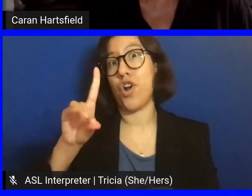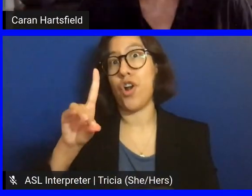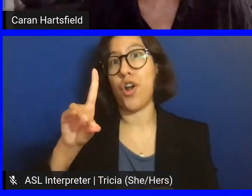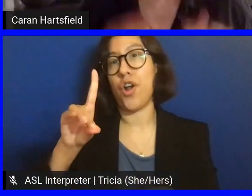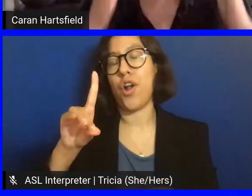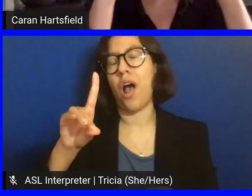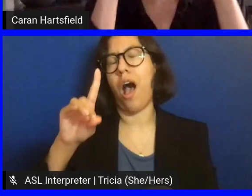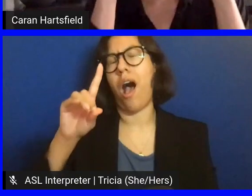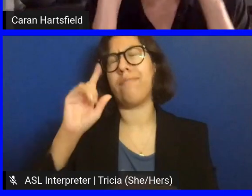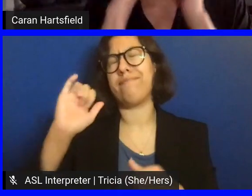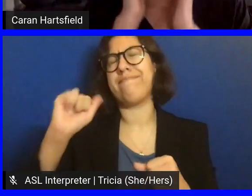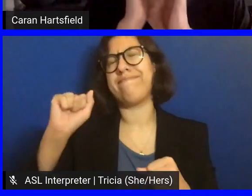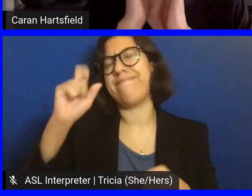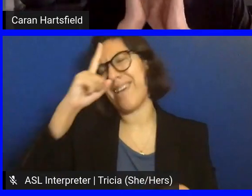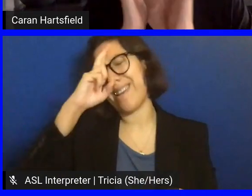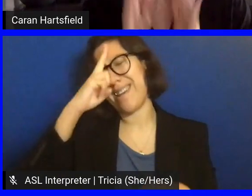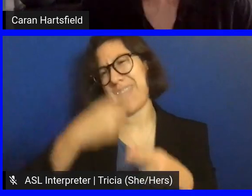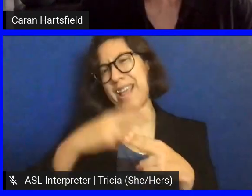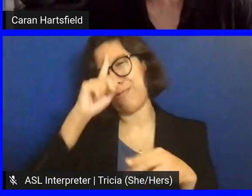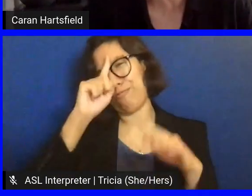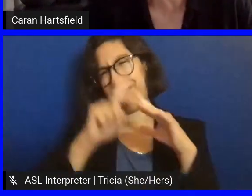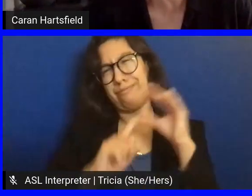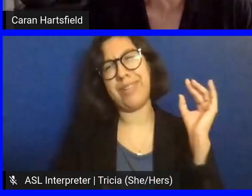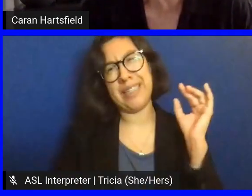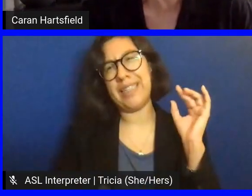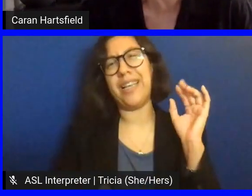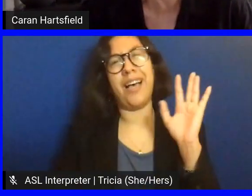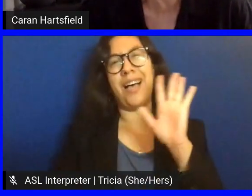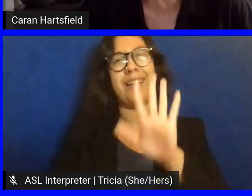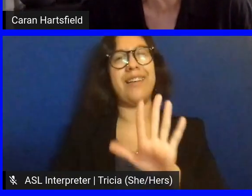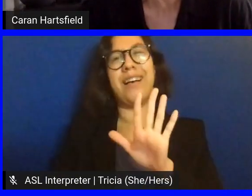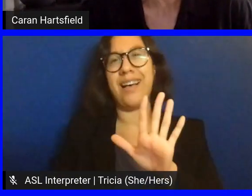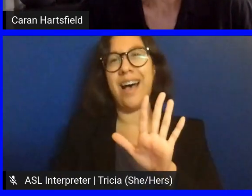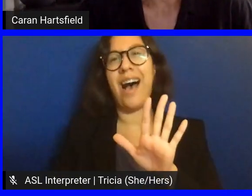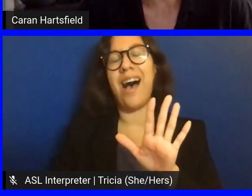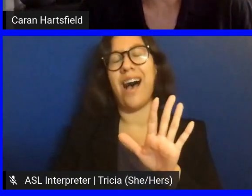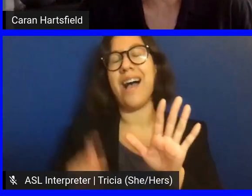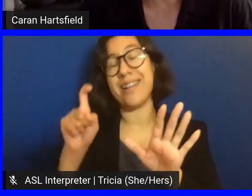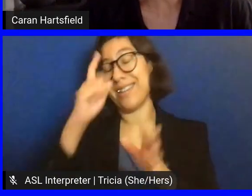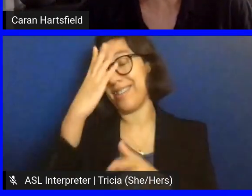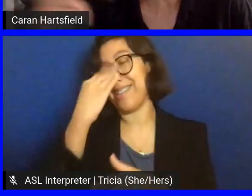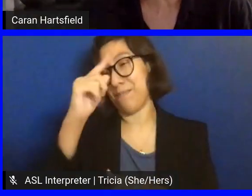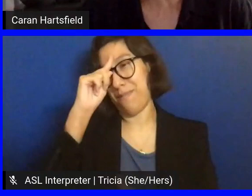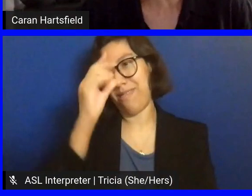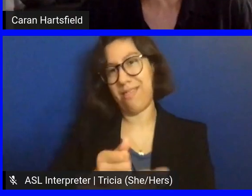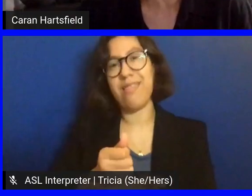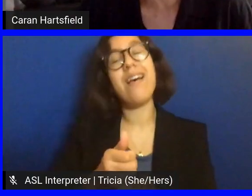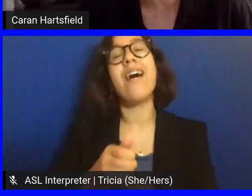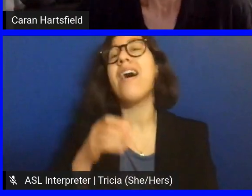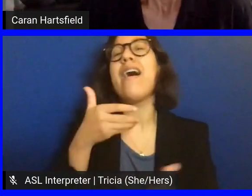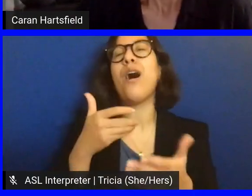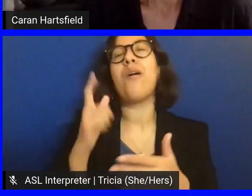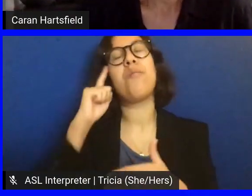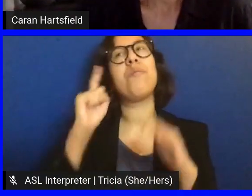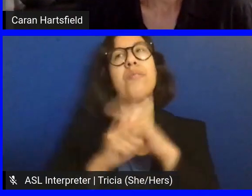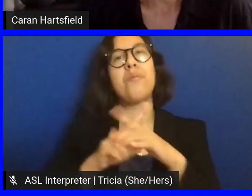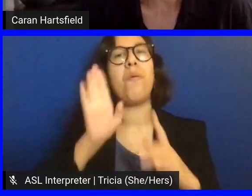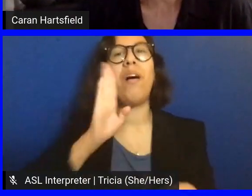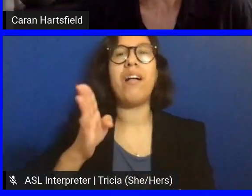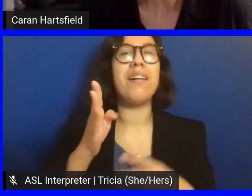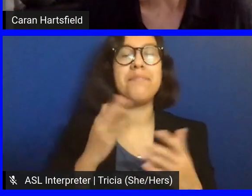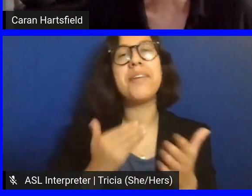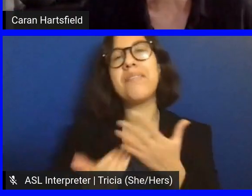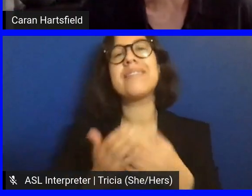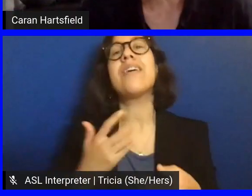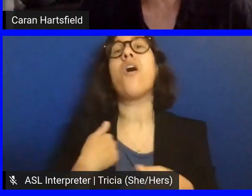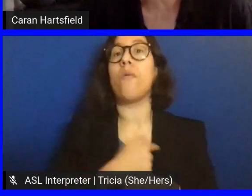his name just ran out of my head. I'm going to lay down and pass out in a little bit. it'll come back to me in a second. But